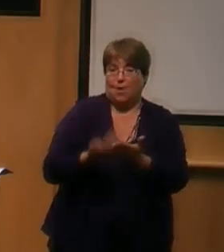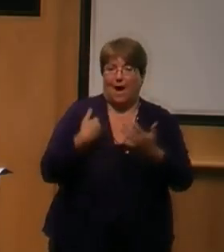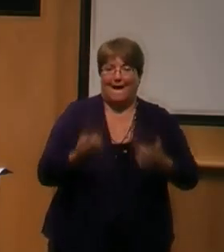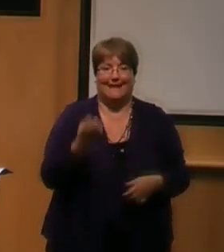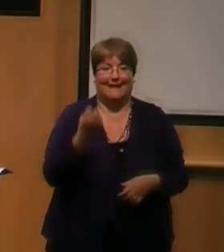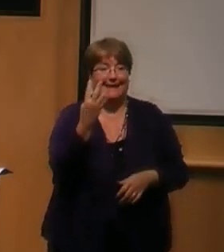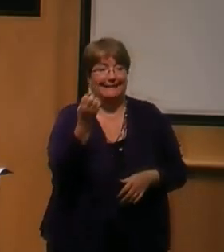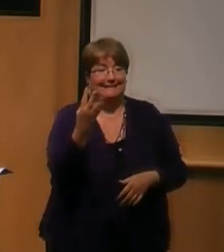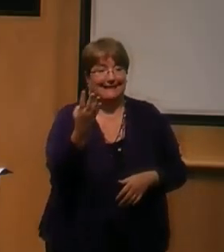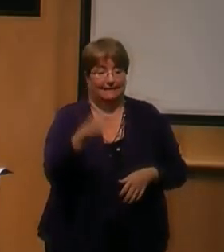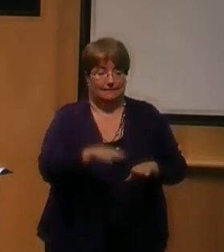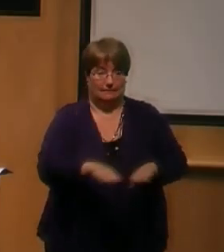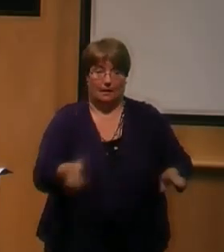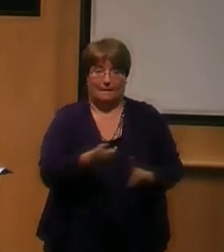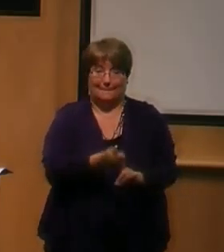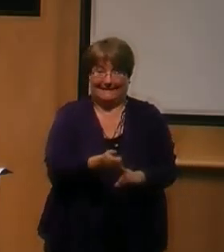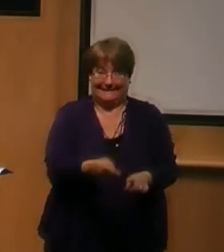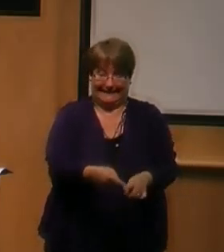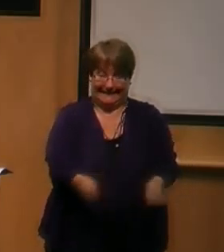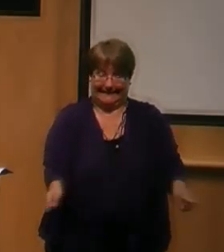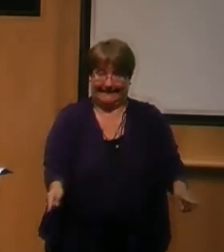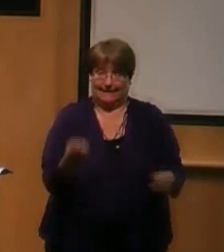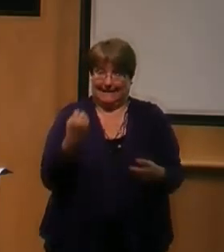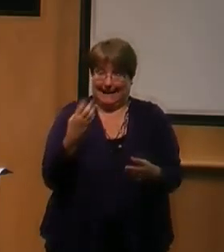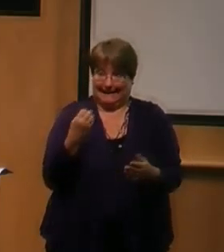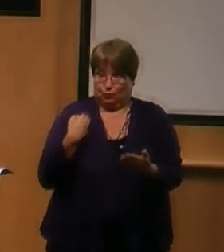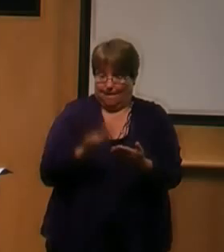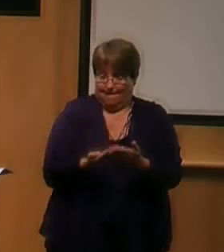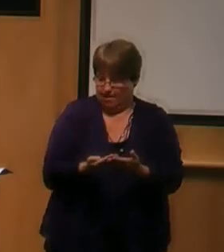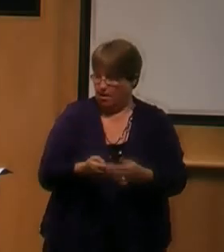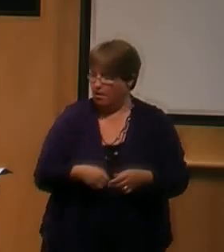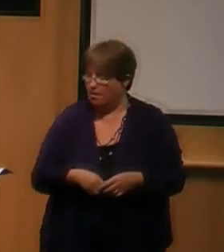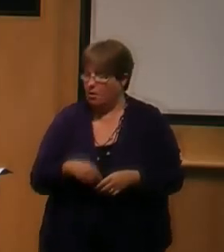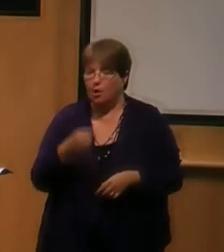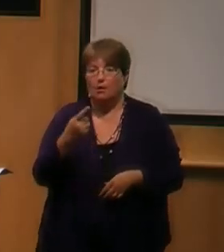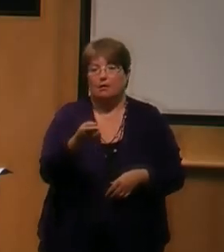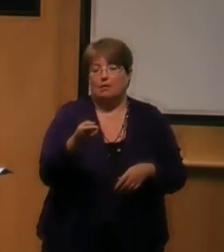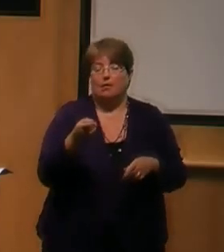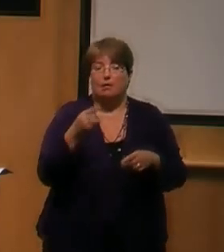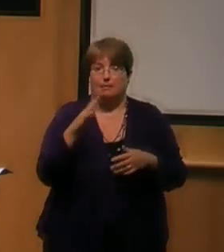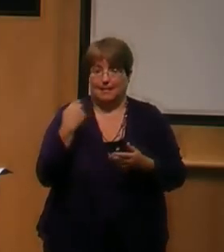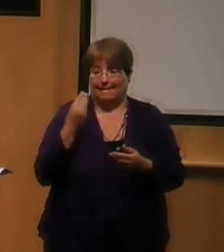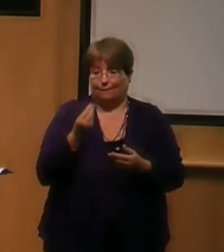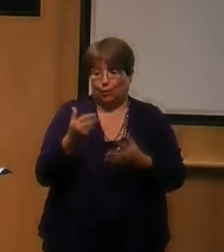The patient can help you. I don't know. So far, we have 19 mentees. Definitely right.